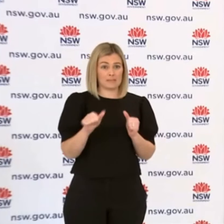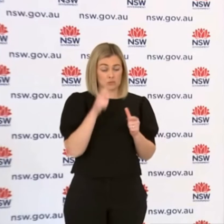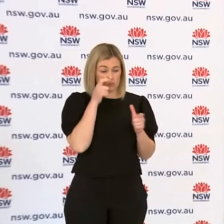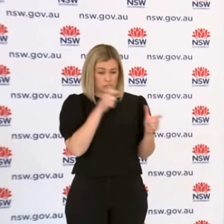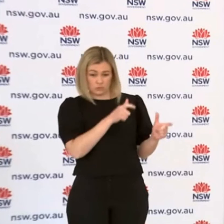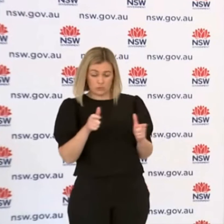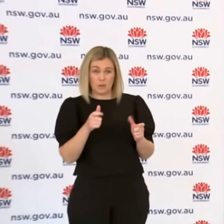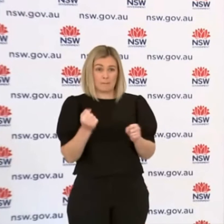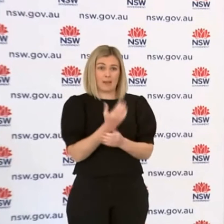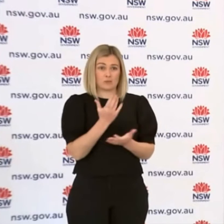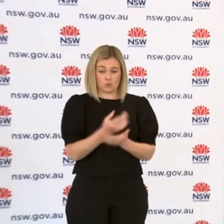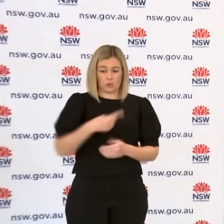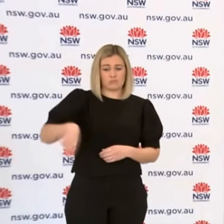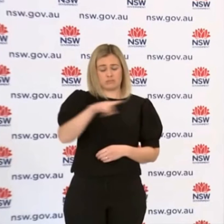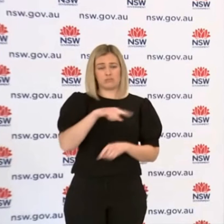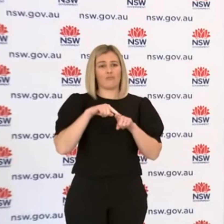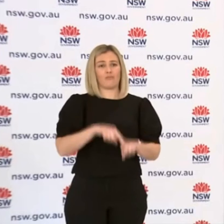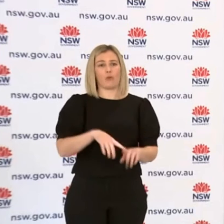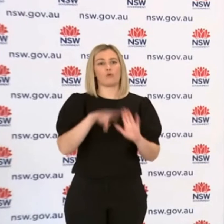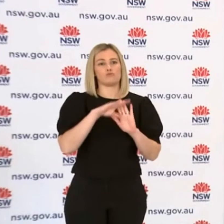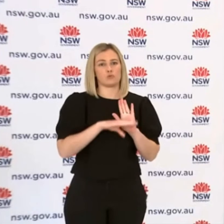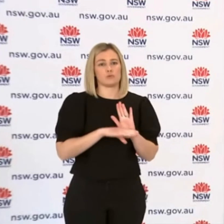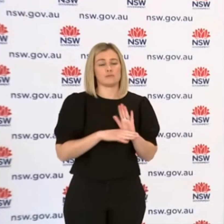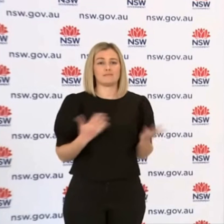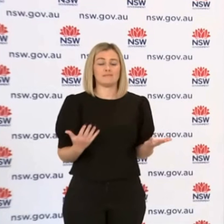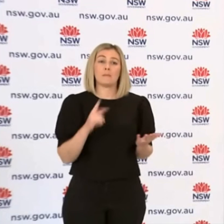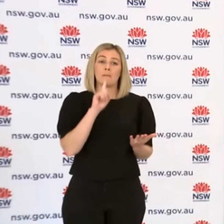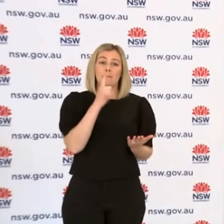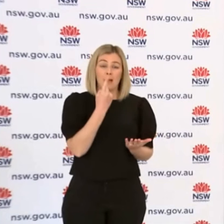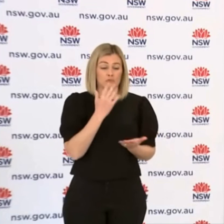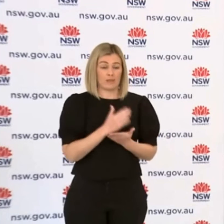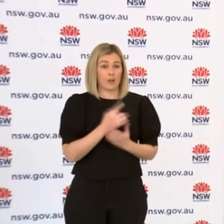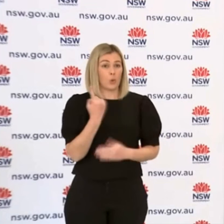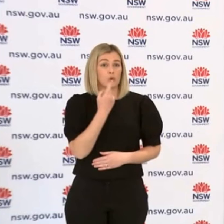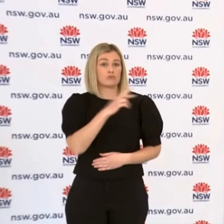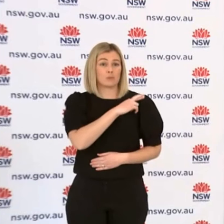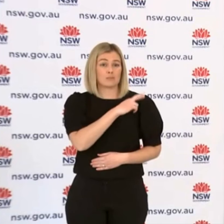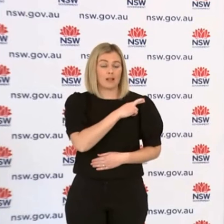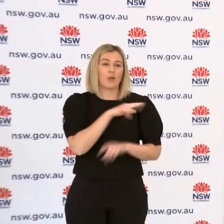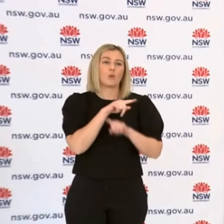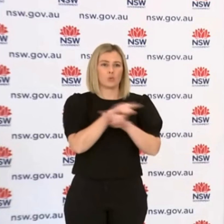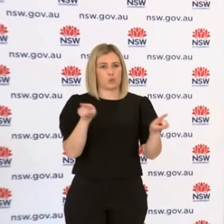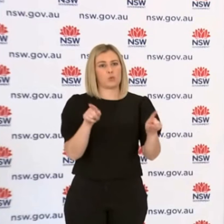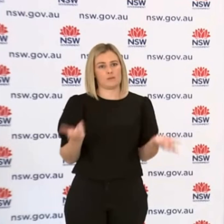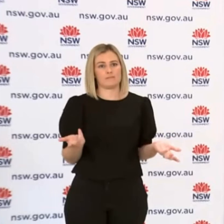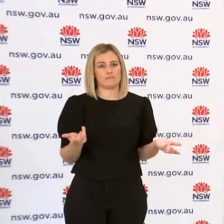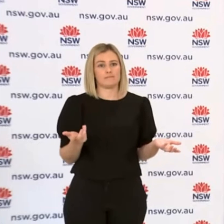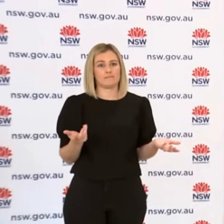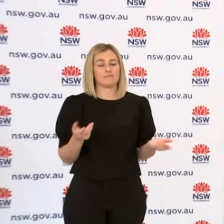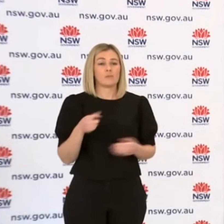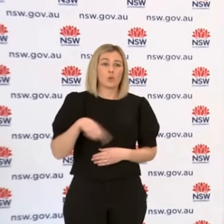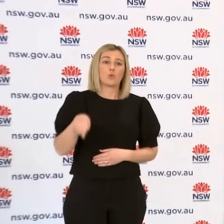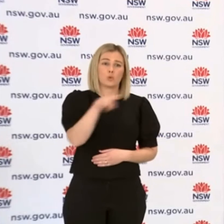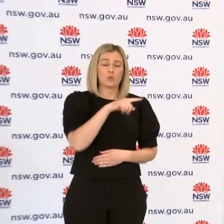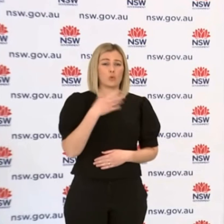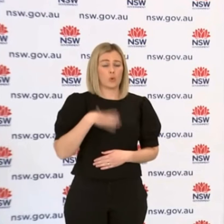compliance. But at the end of the day, there has to be personal responsibility here. People have to actually not